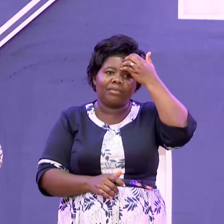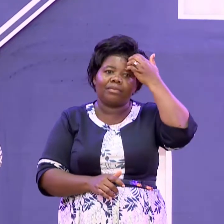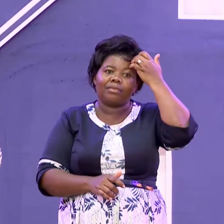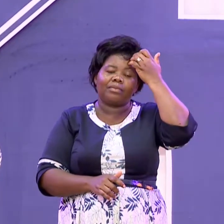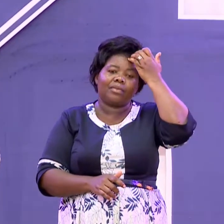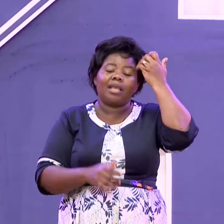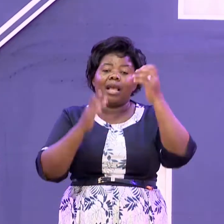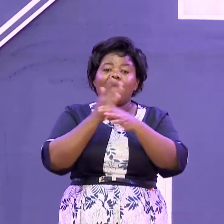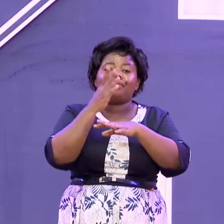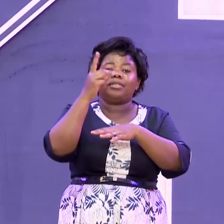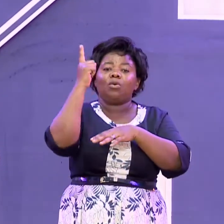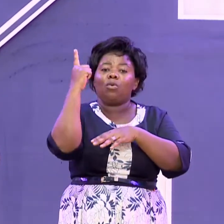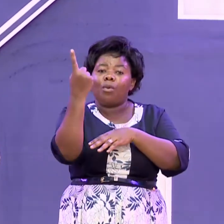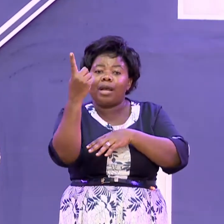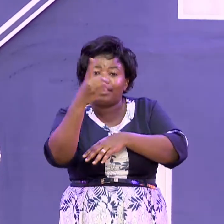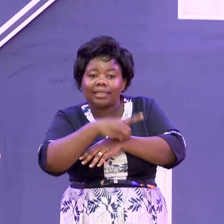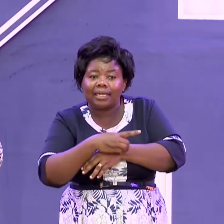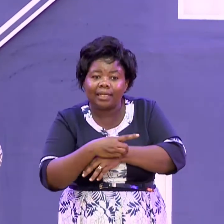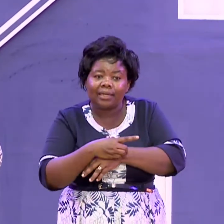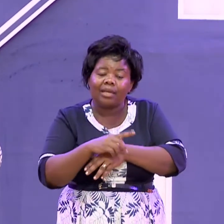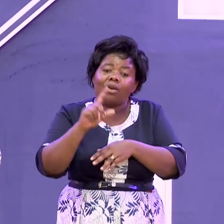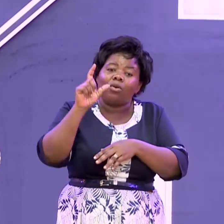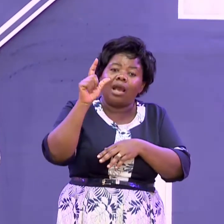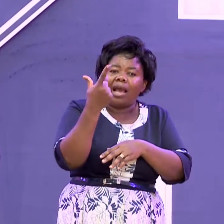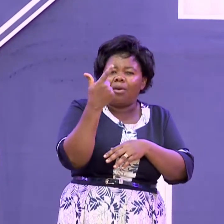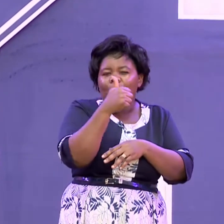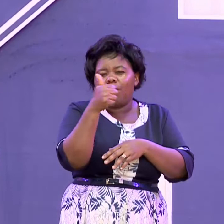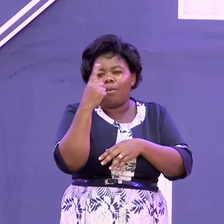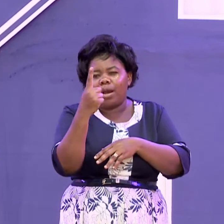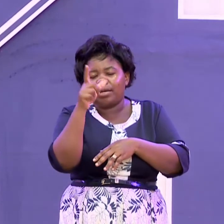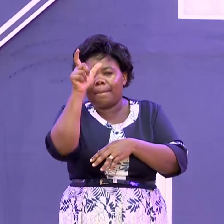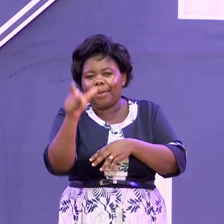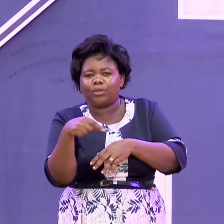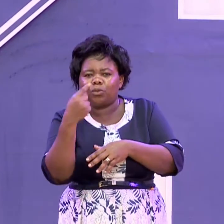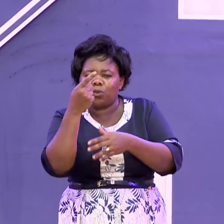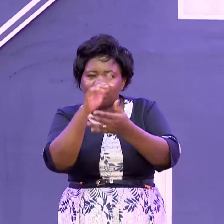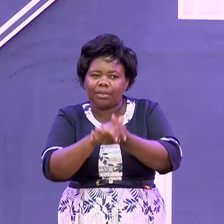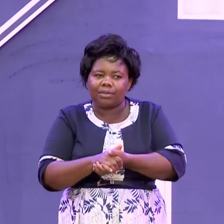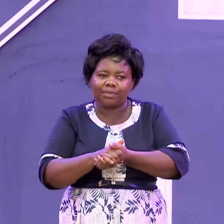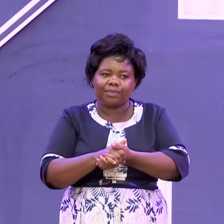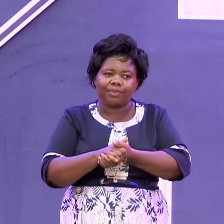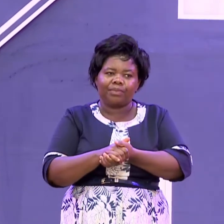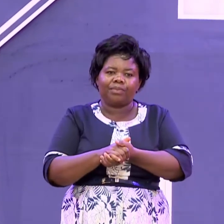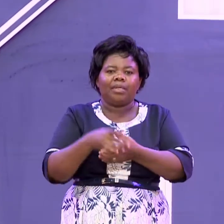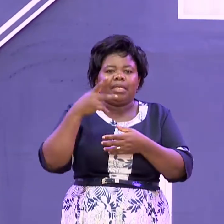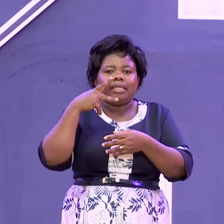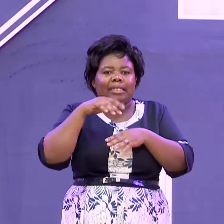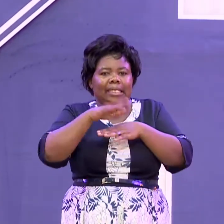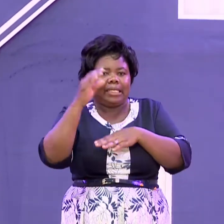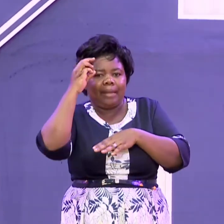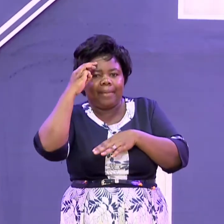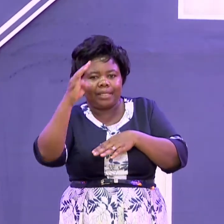people. After 24 hours, another brethren, the married,